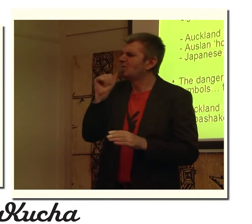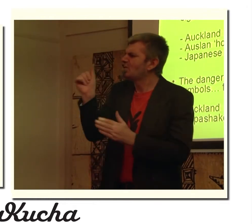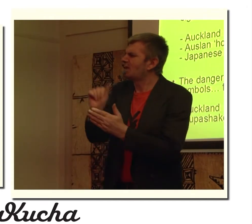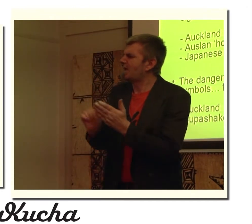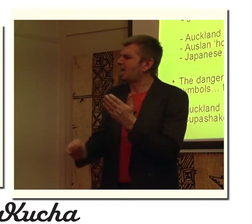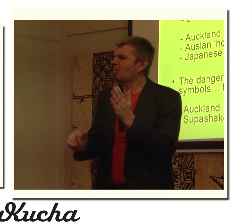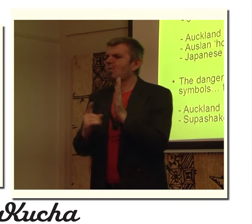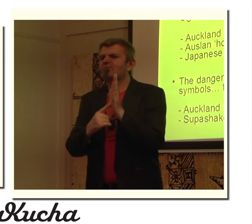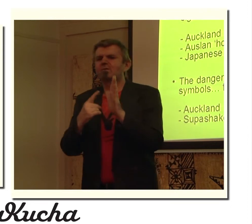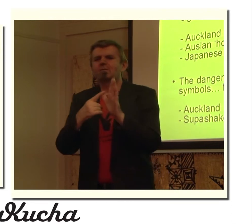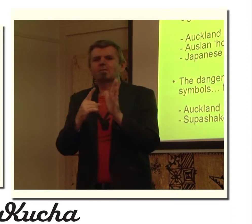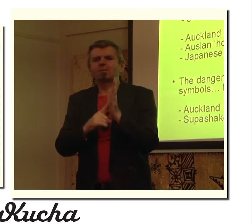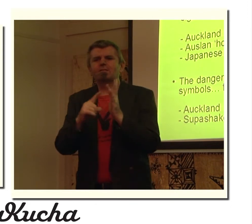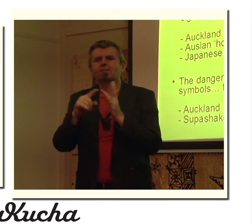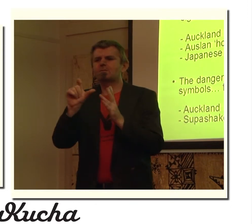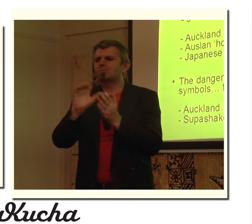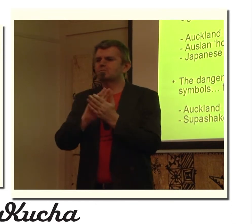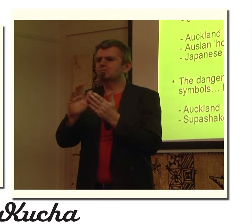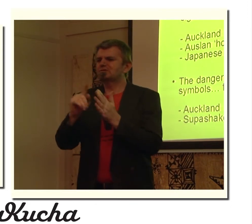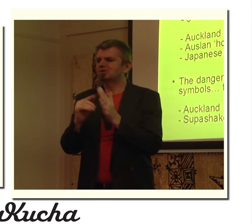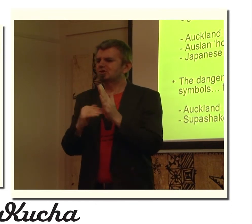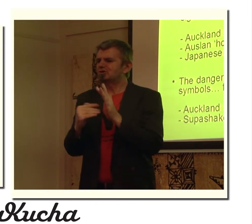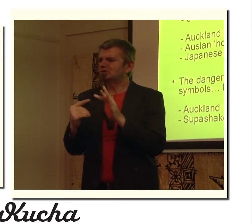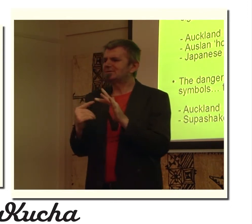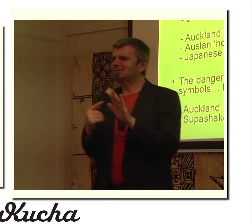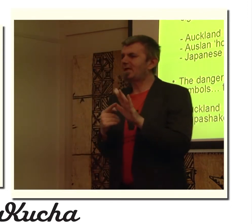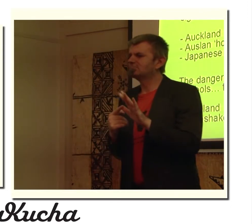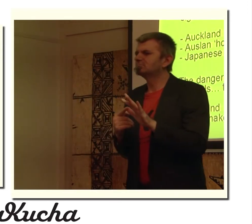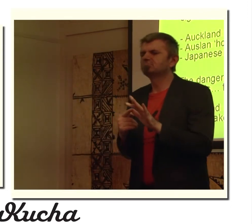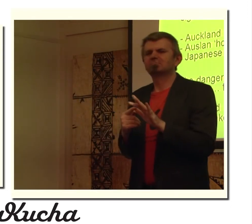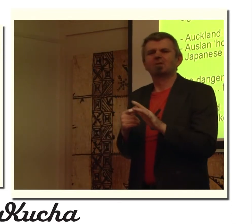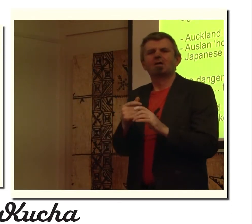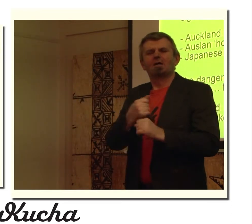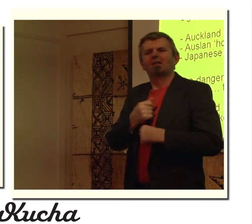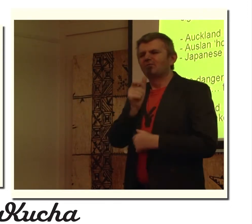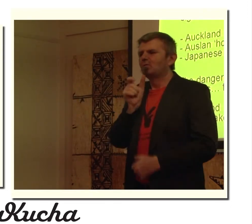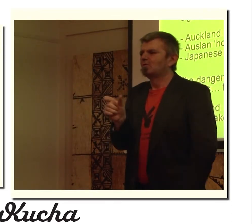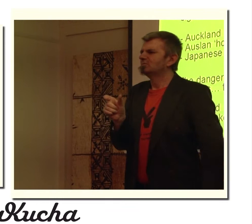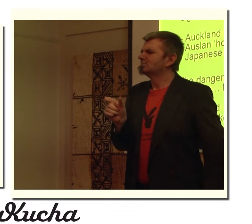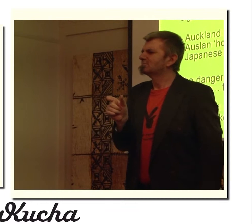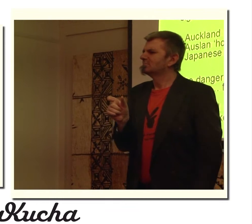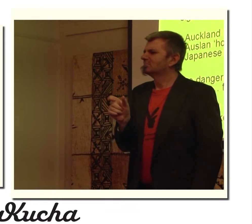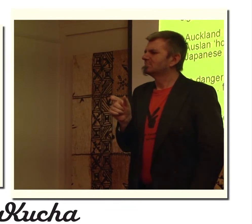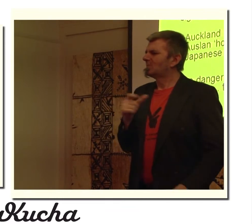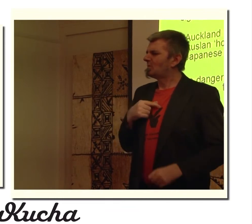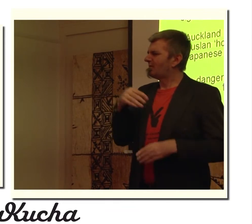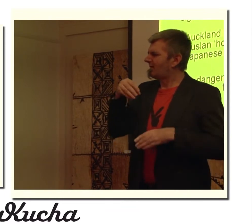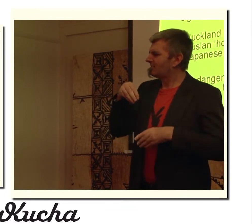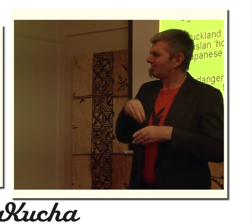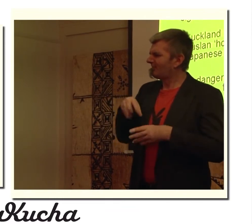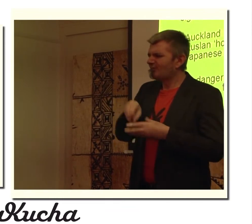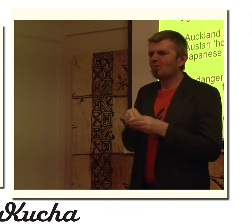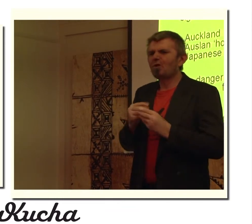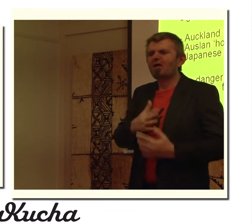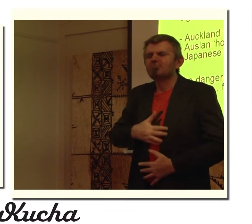Now, as I said about the swear words, this is about the art of lelochiazia. I'm not sure if any of